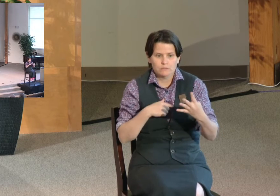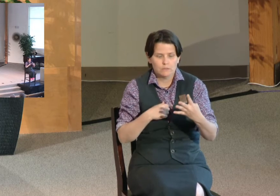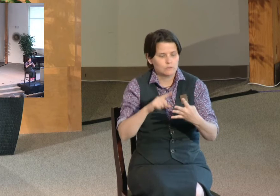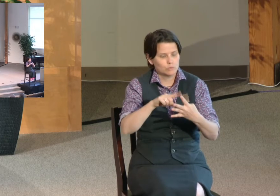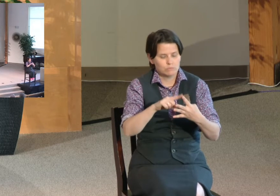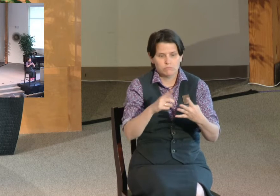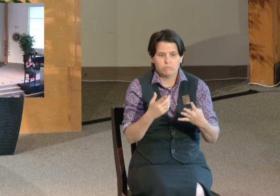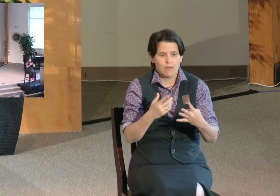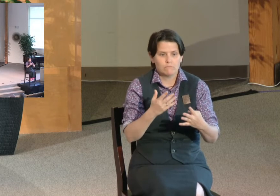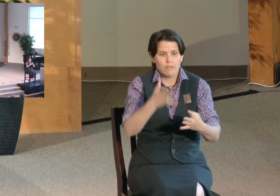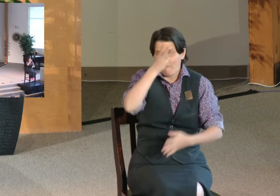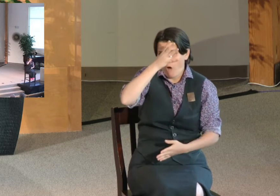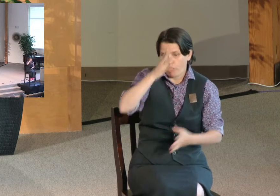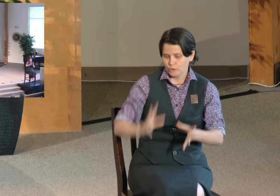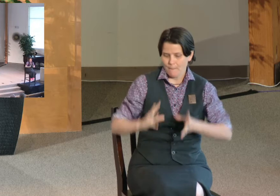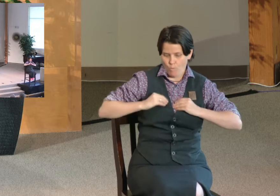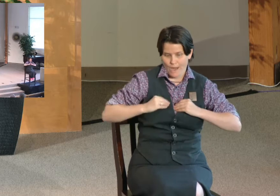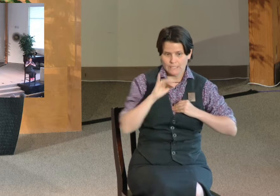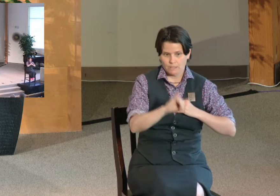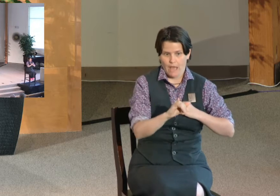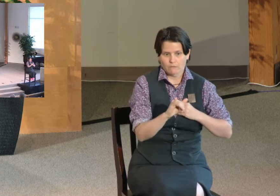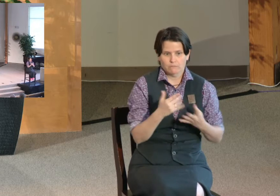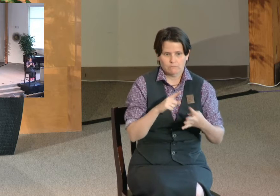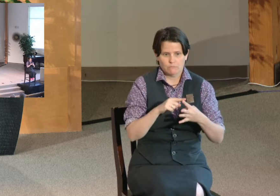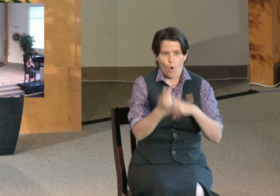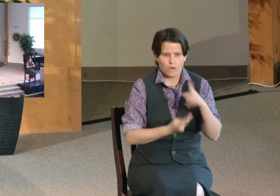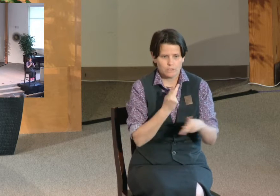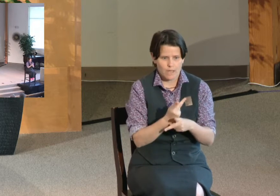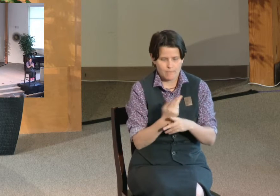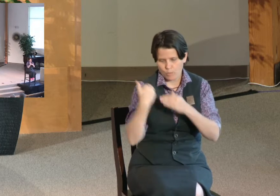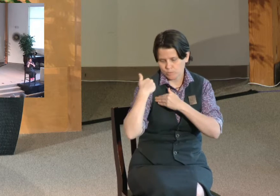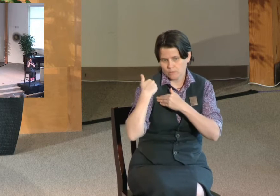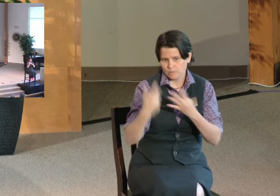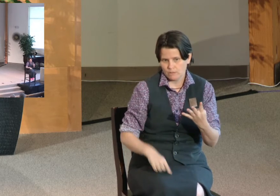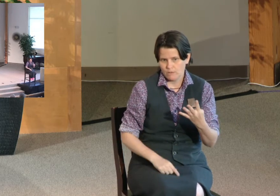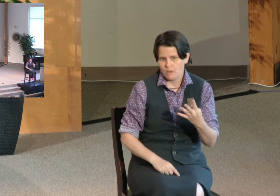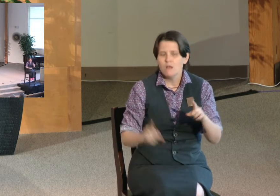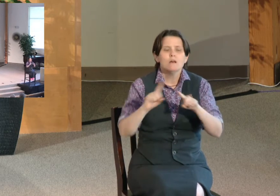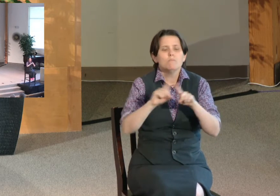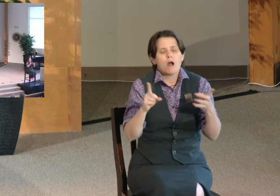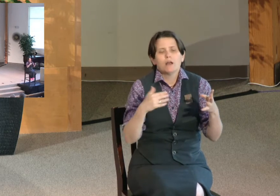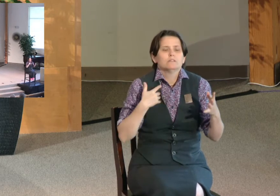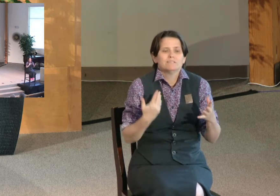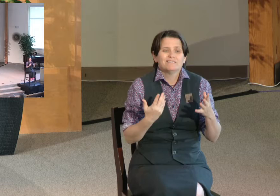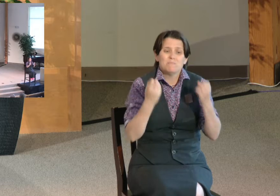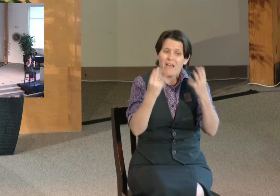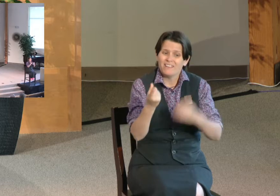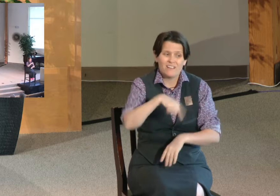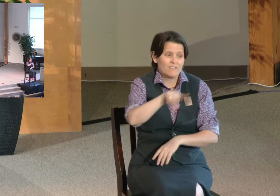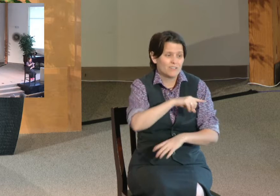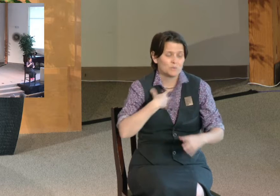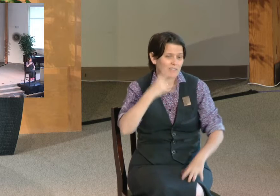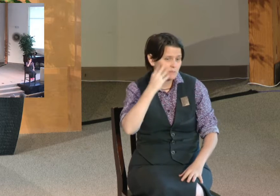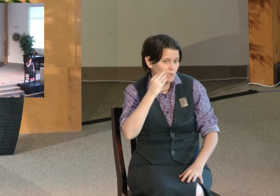we've experienced our dads as boys pretending to be men. It's just what it is. They didn't have the access to